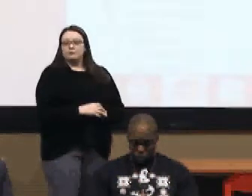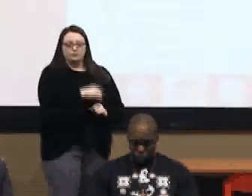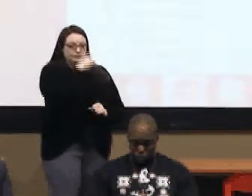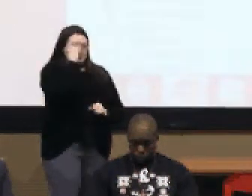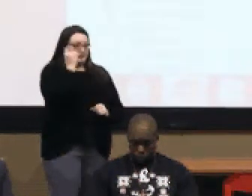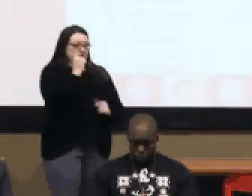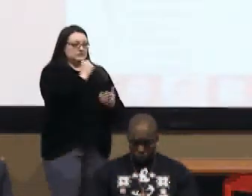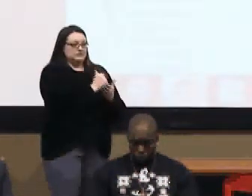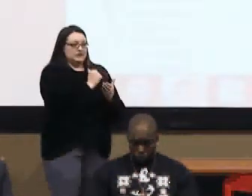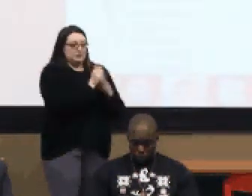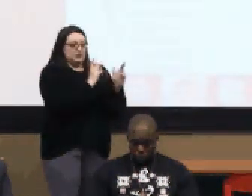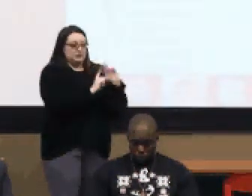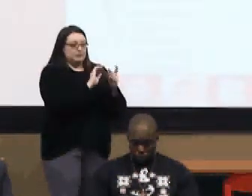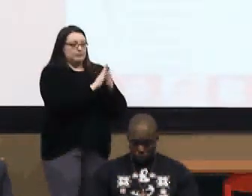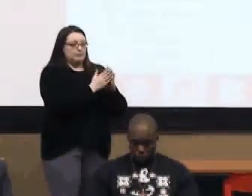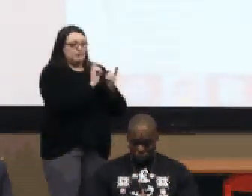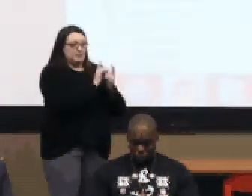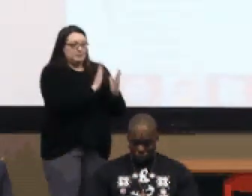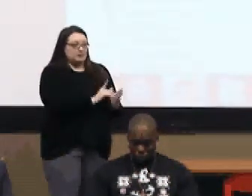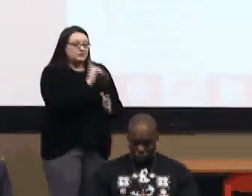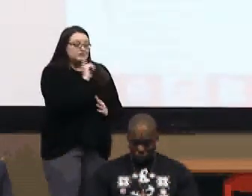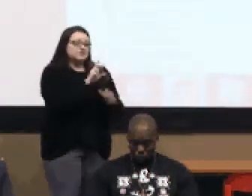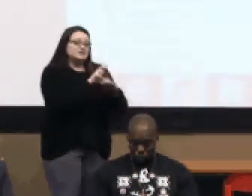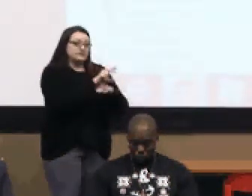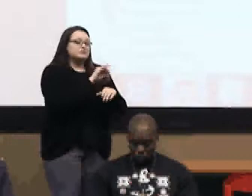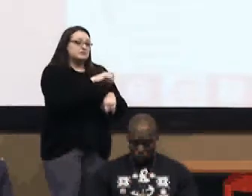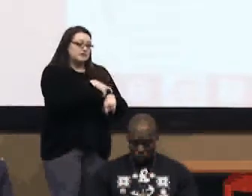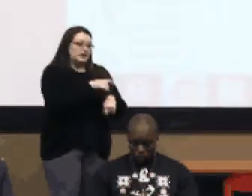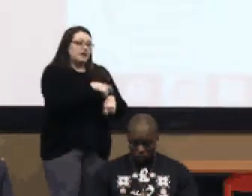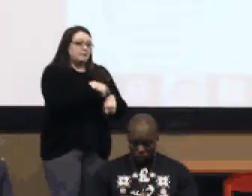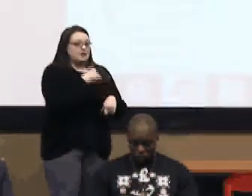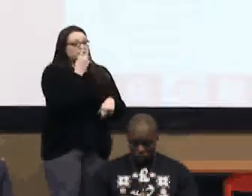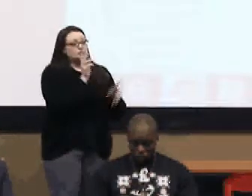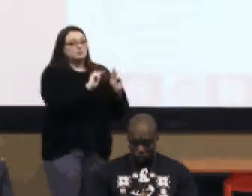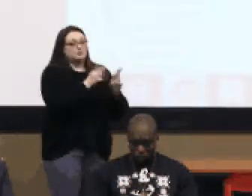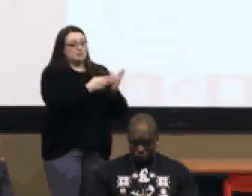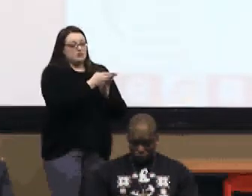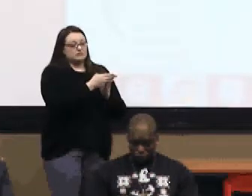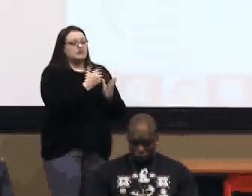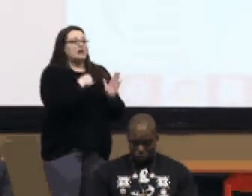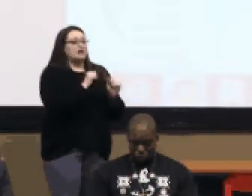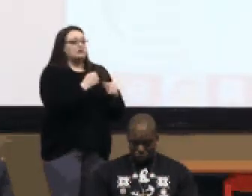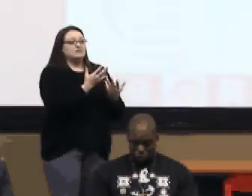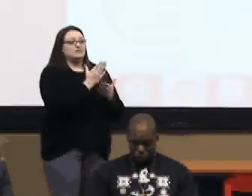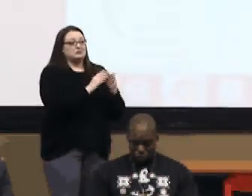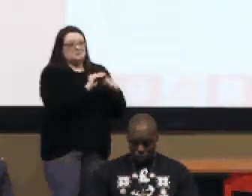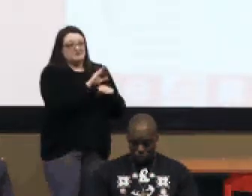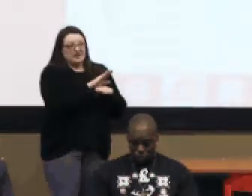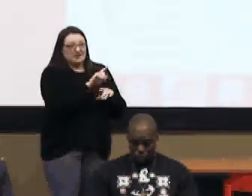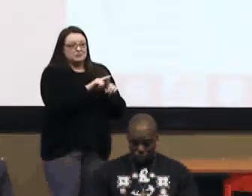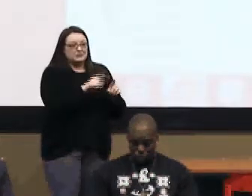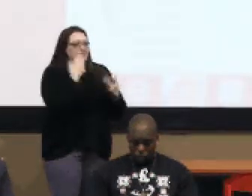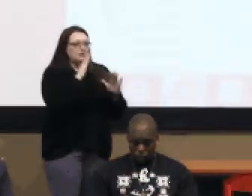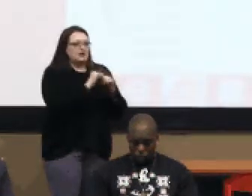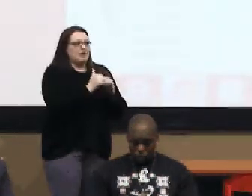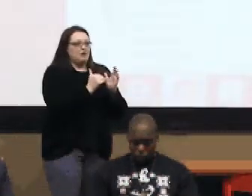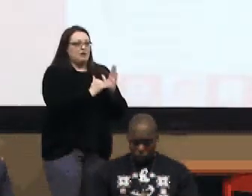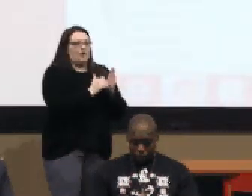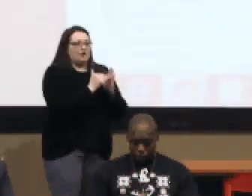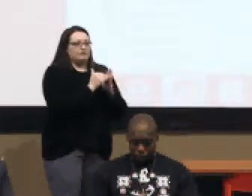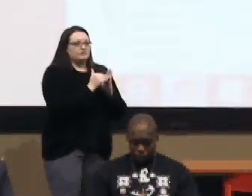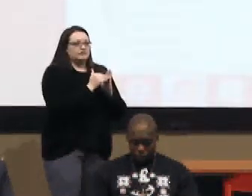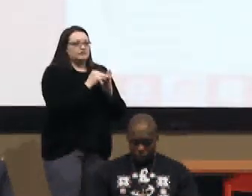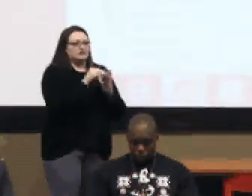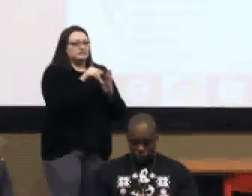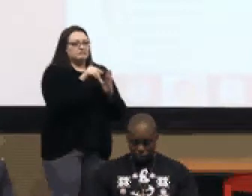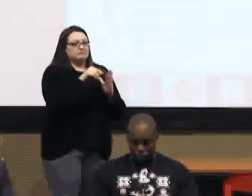because helping people and being a mentor is an investment of time. And I've told people honestly, like, I can give you some advice, but I don't know how regular of a thing this can be